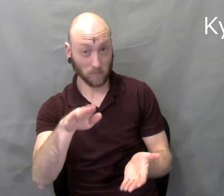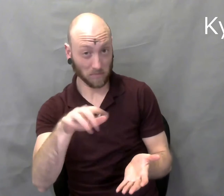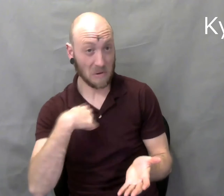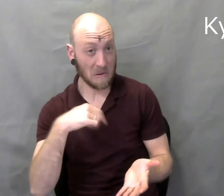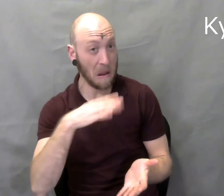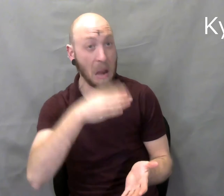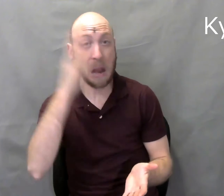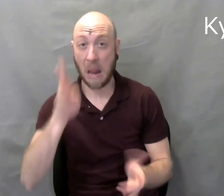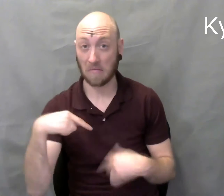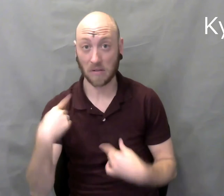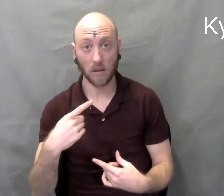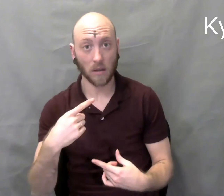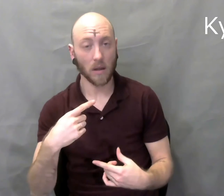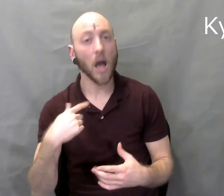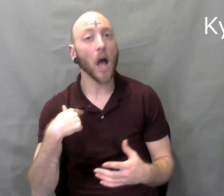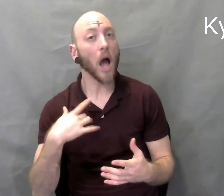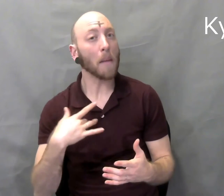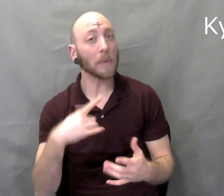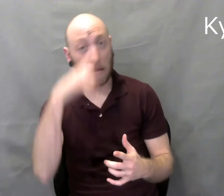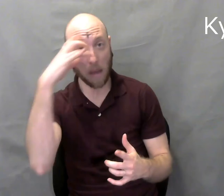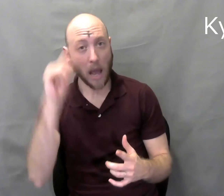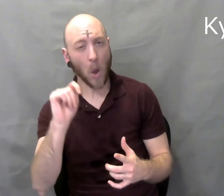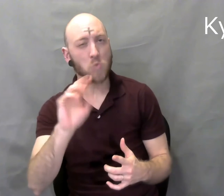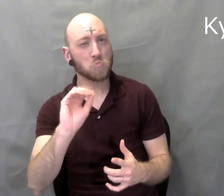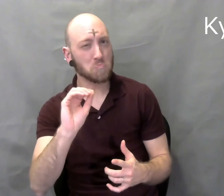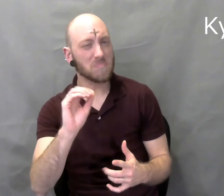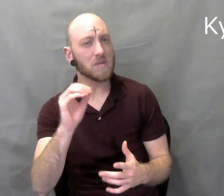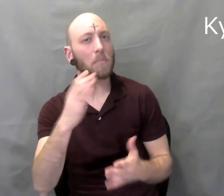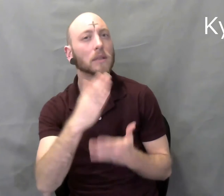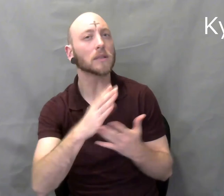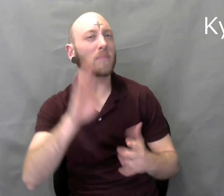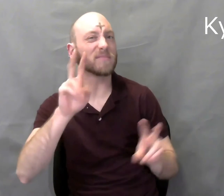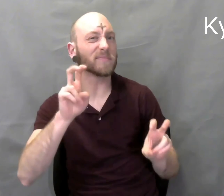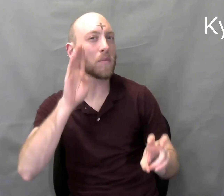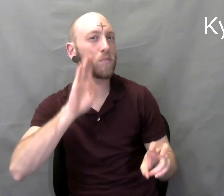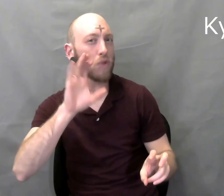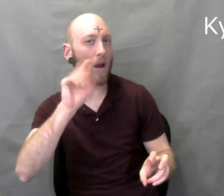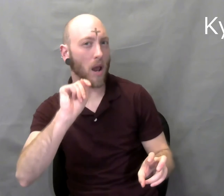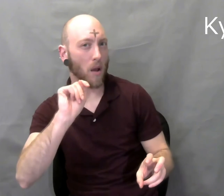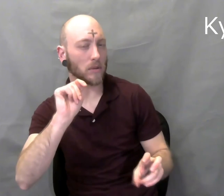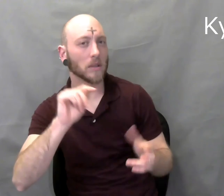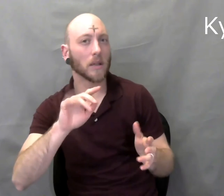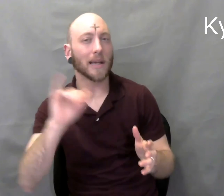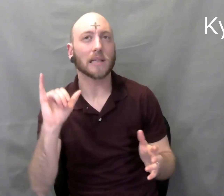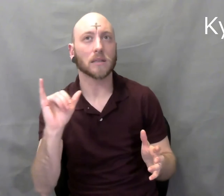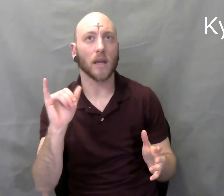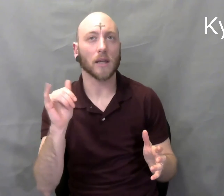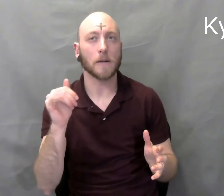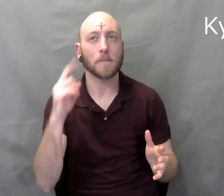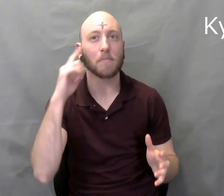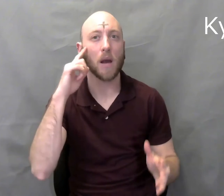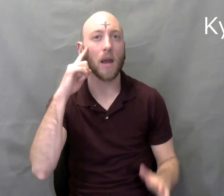but I browned out a lot. And that's kind of, browning out is when you kind of teleport